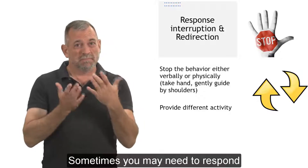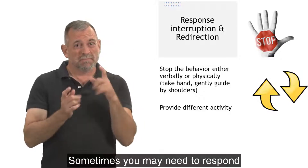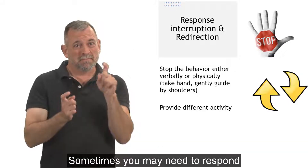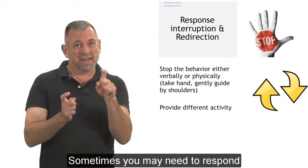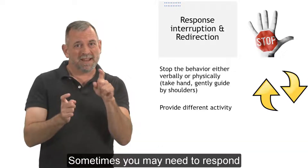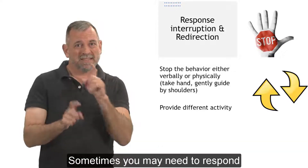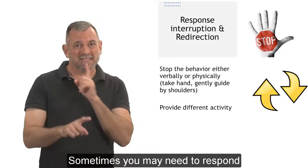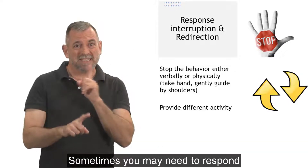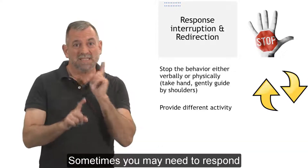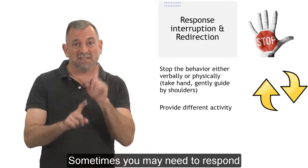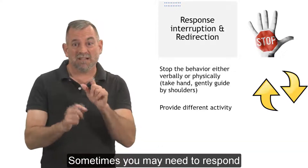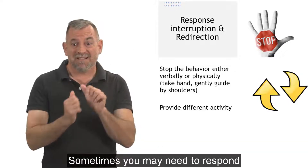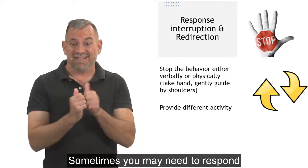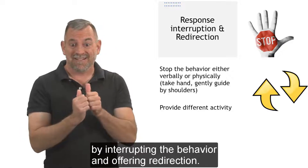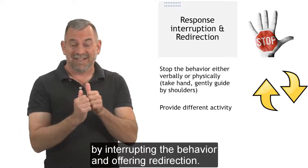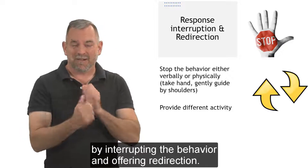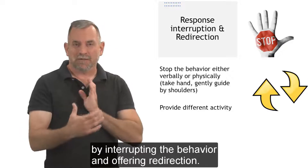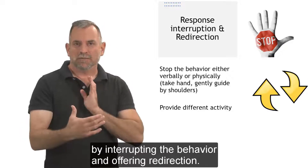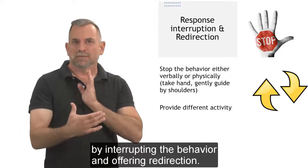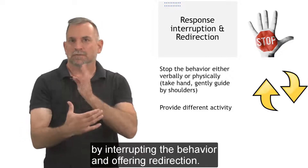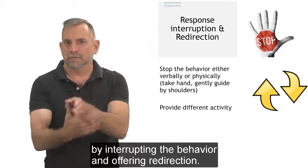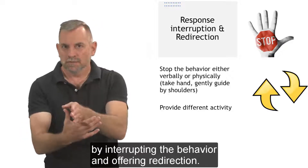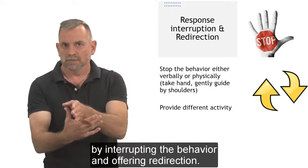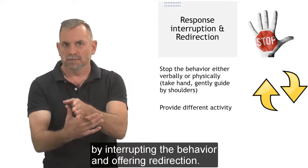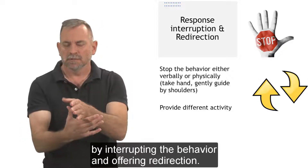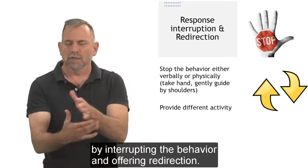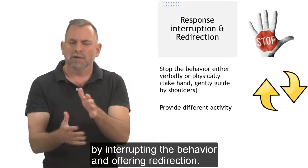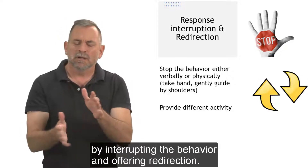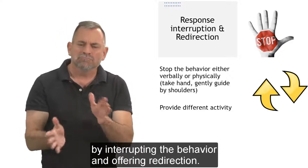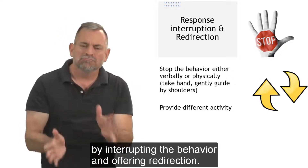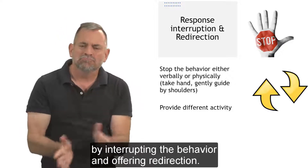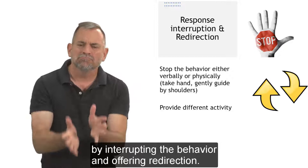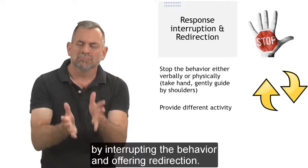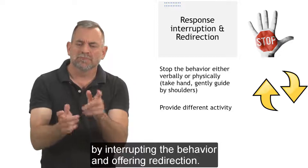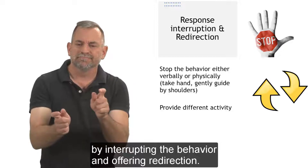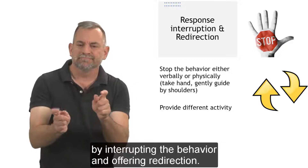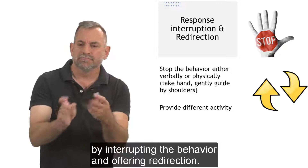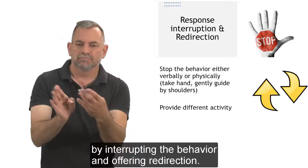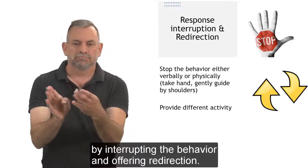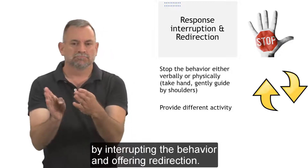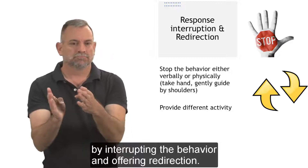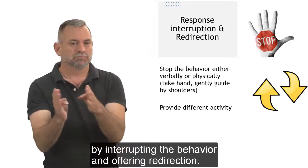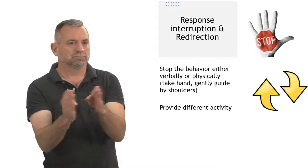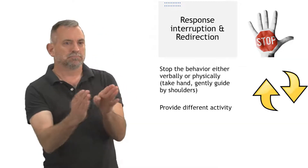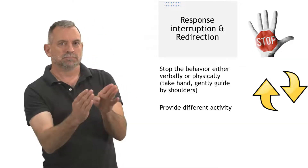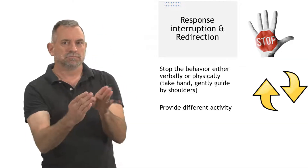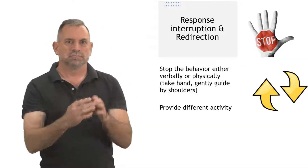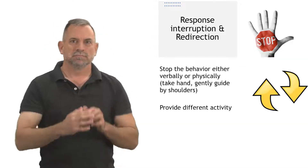Sometimes you may need to respond by interrupting the behavior and offering redirection.